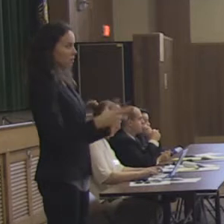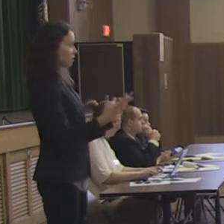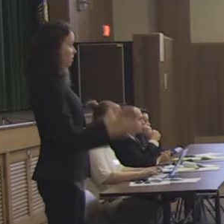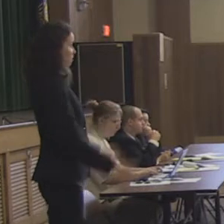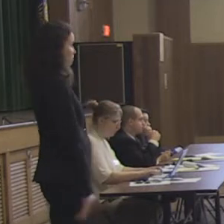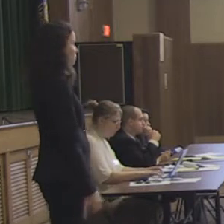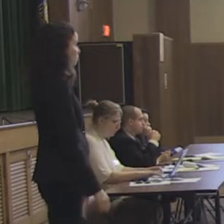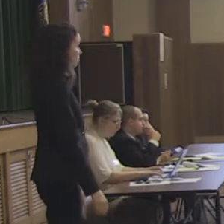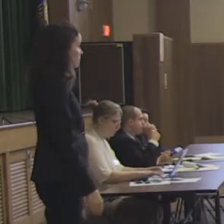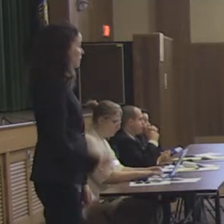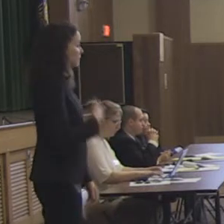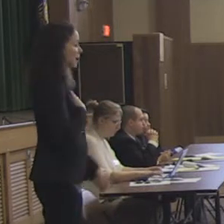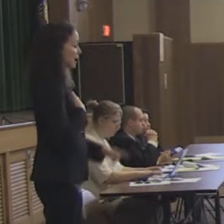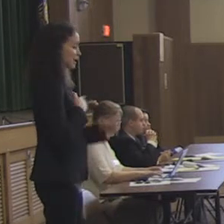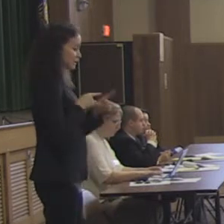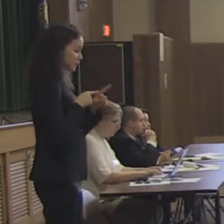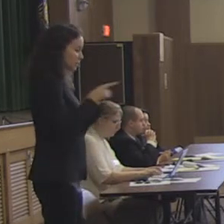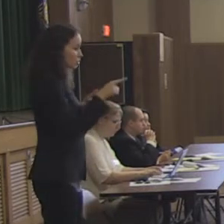your specialized hours,